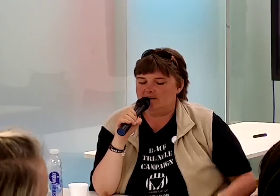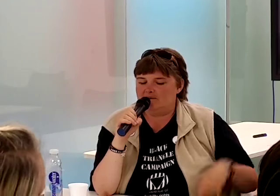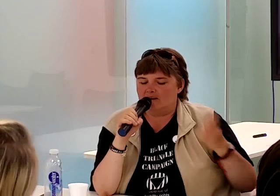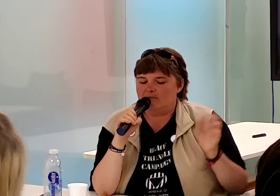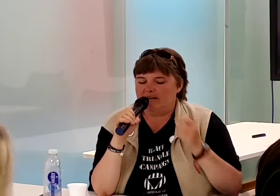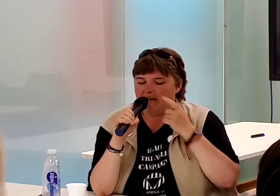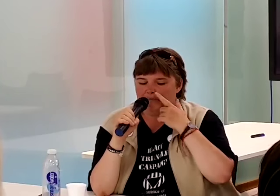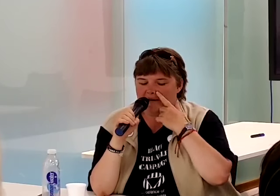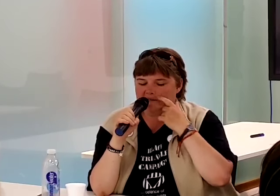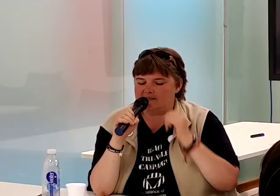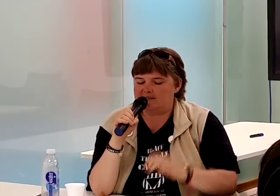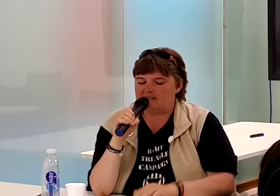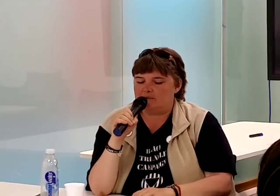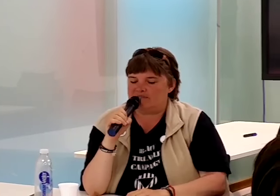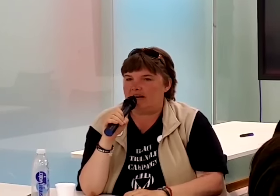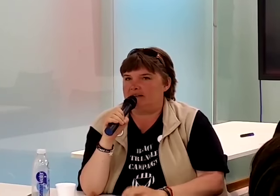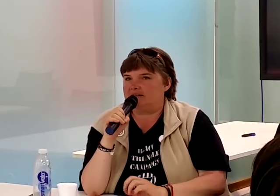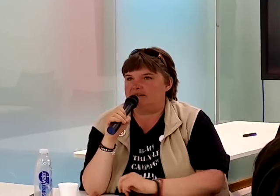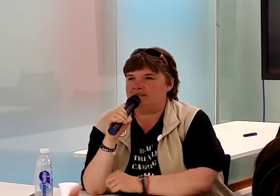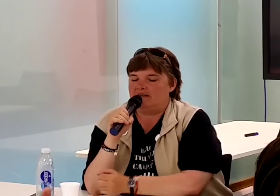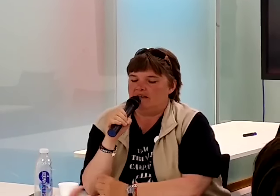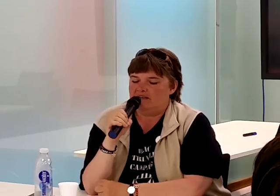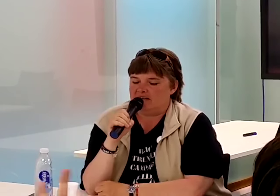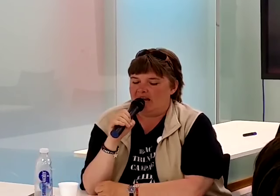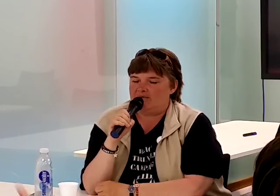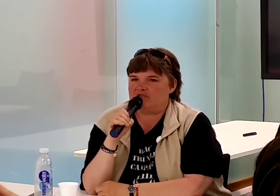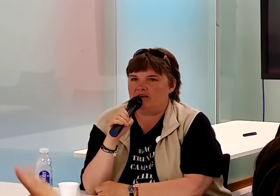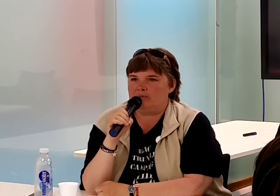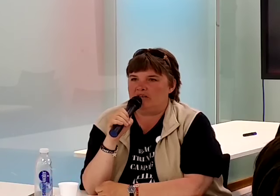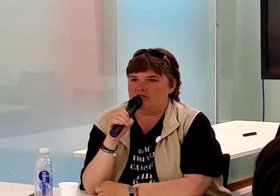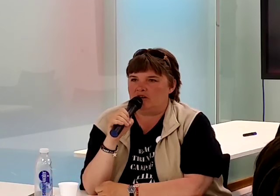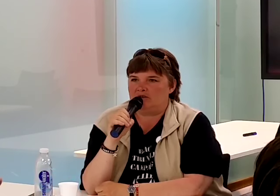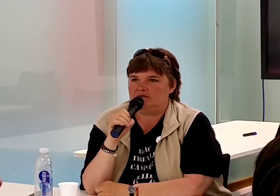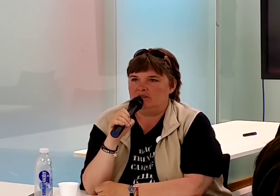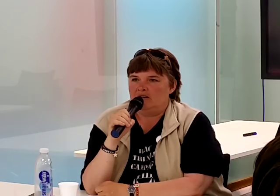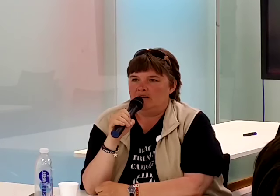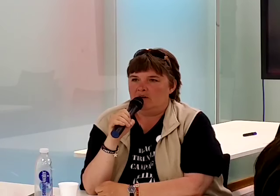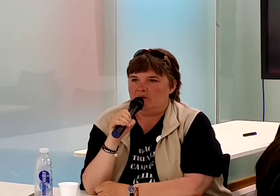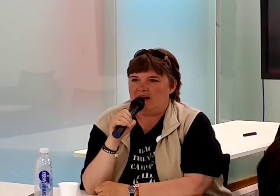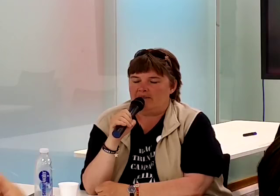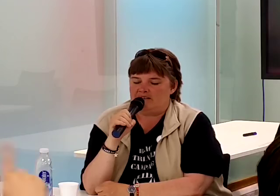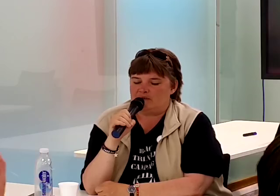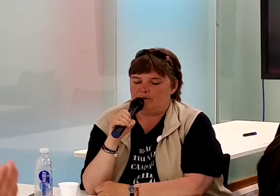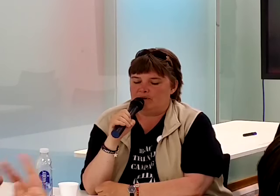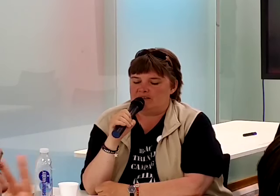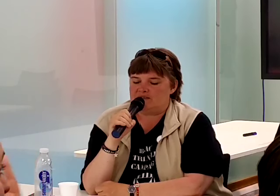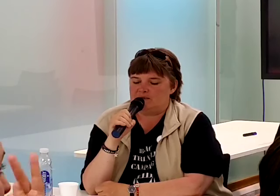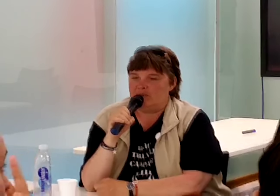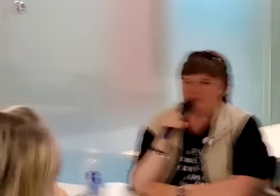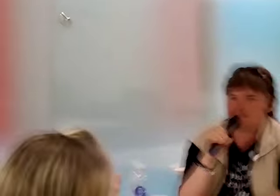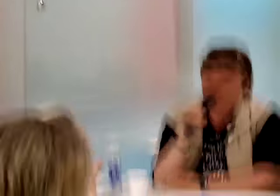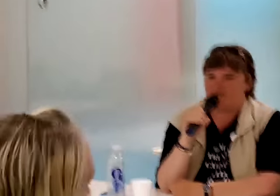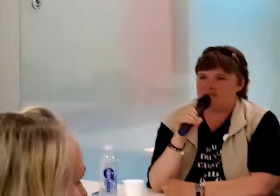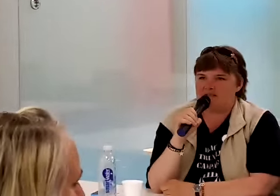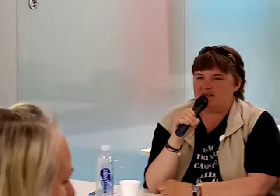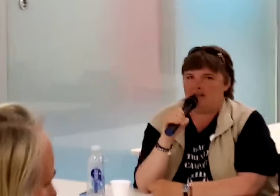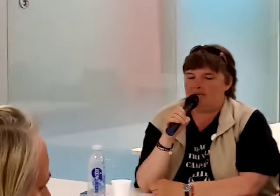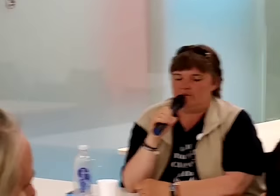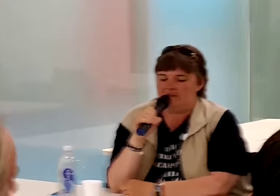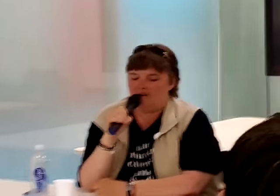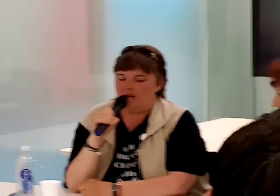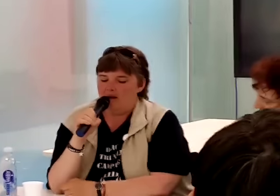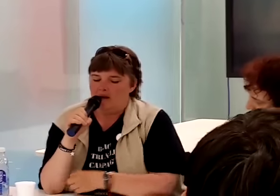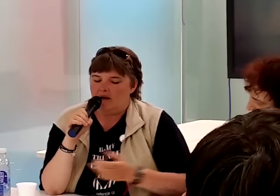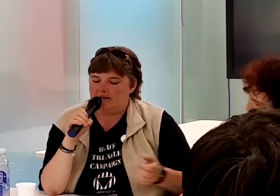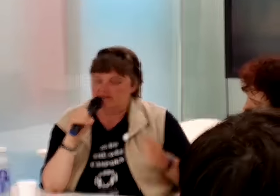And, you know, I've been campaigning since I was 8, and to have Jeremy and John, who are out there supporting us, has been something to